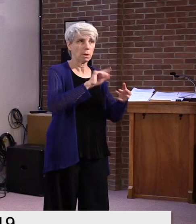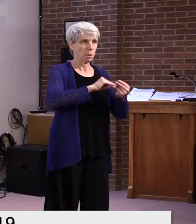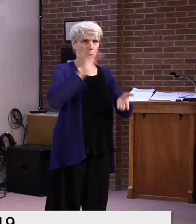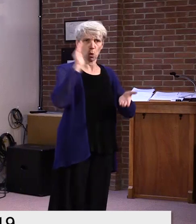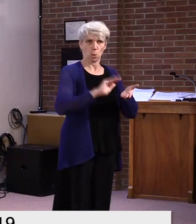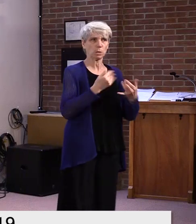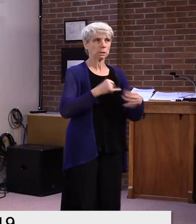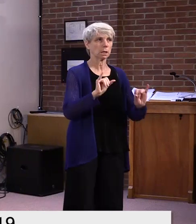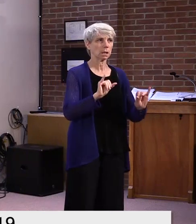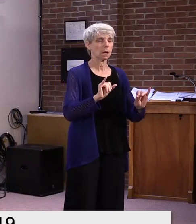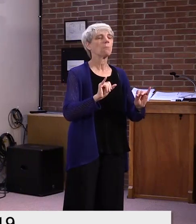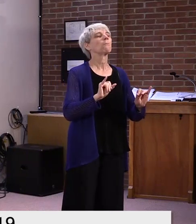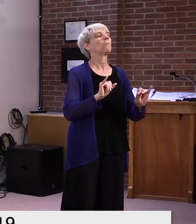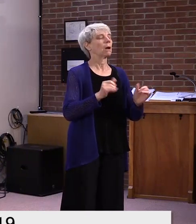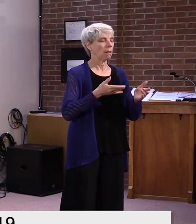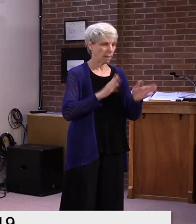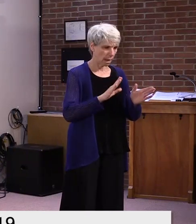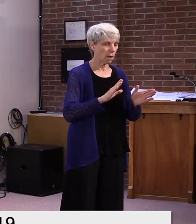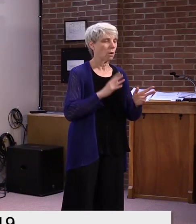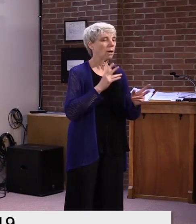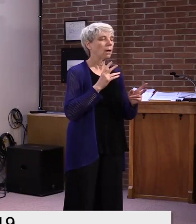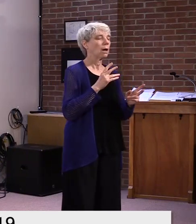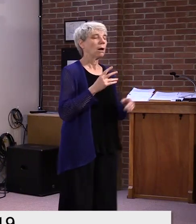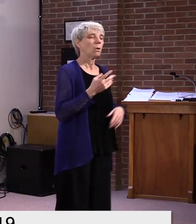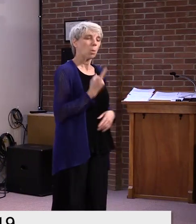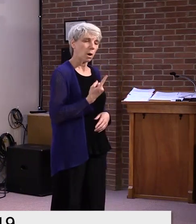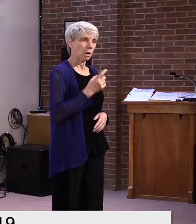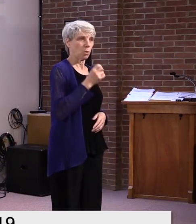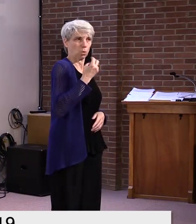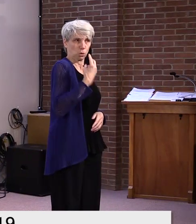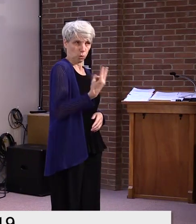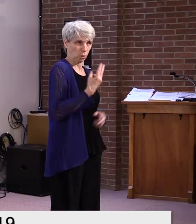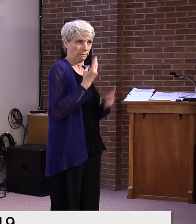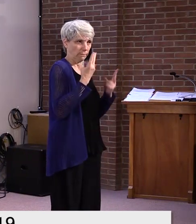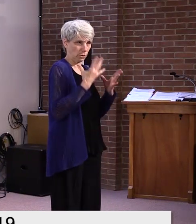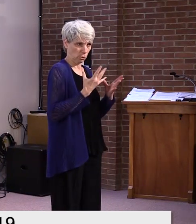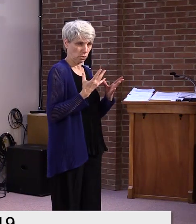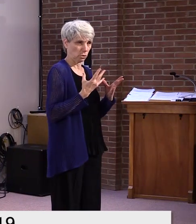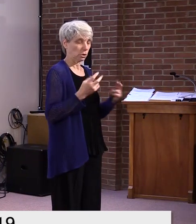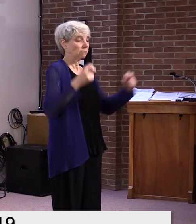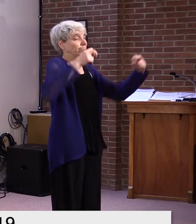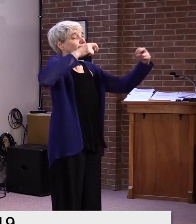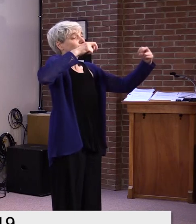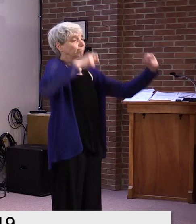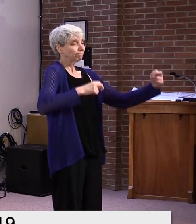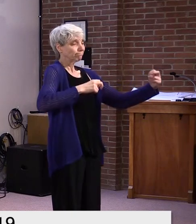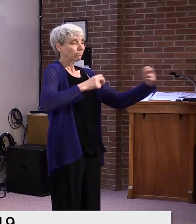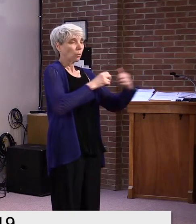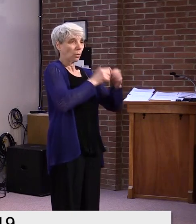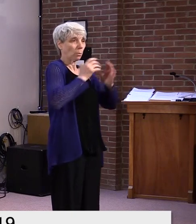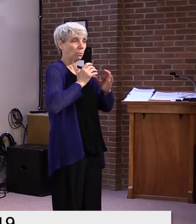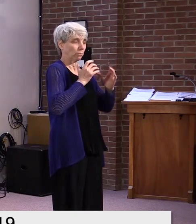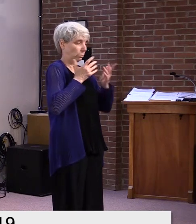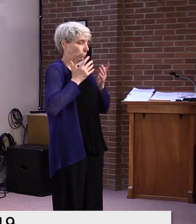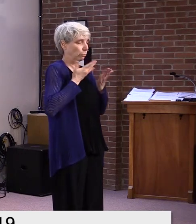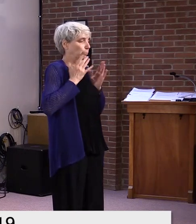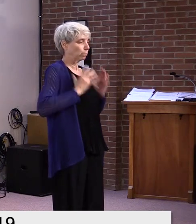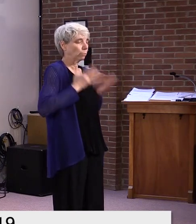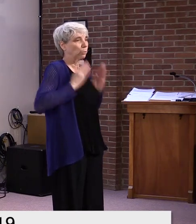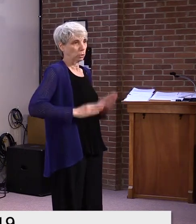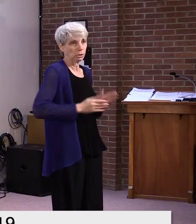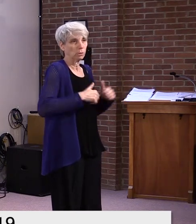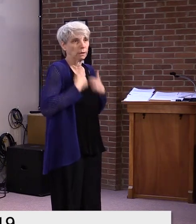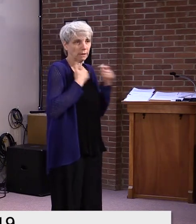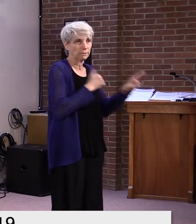outdoor visits for up to two visitors, as long as mass and distance is maintained. Phase